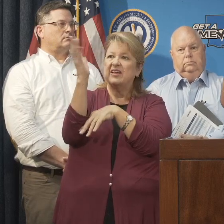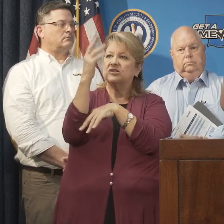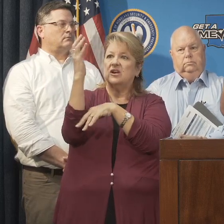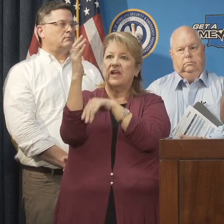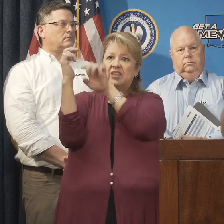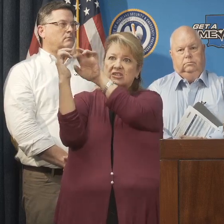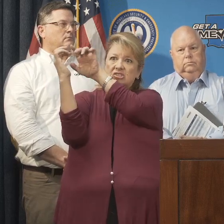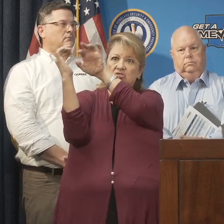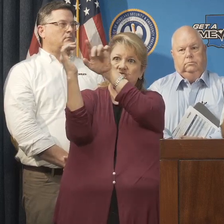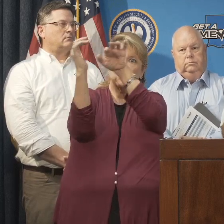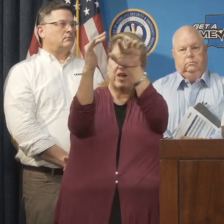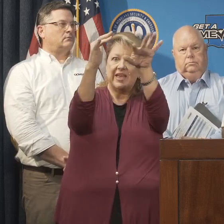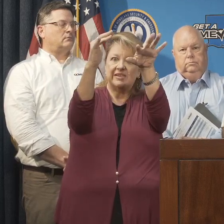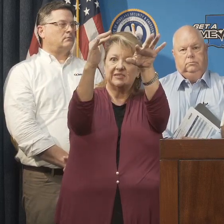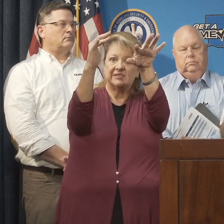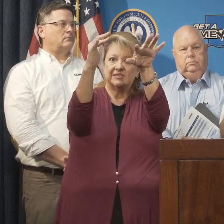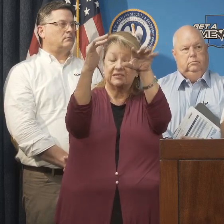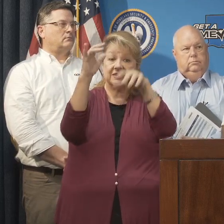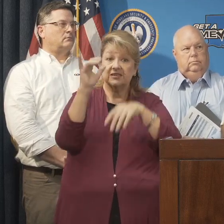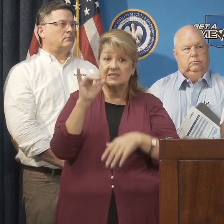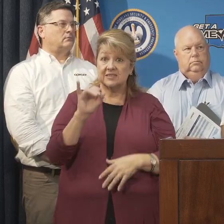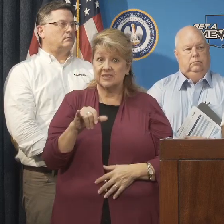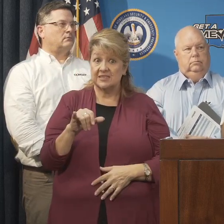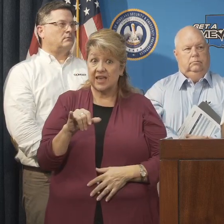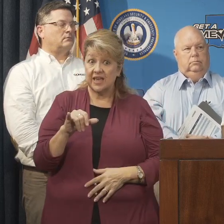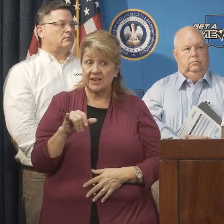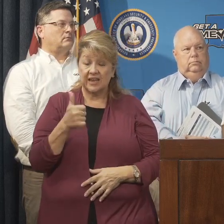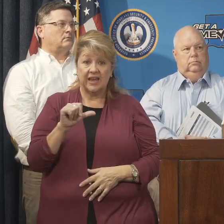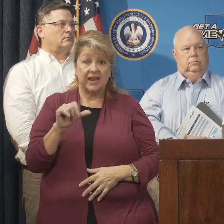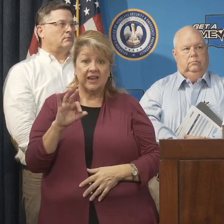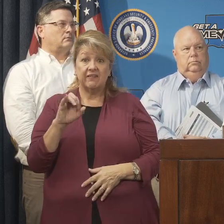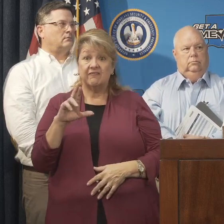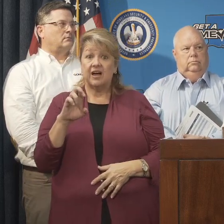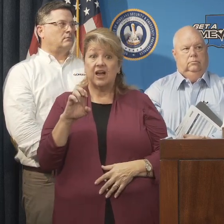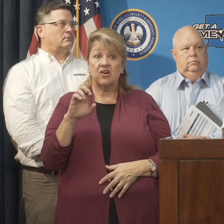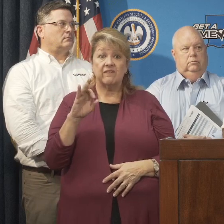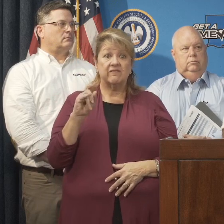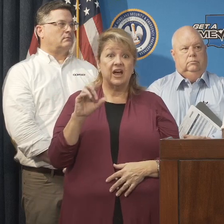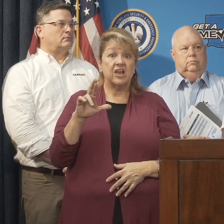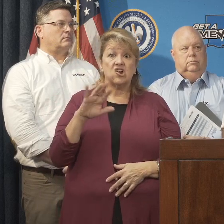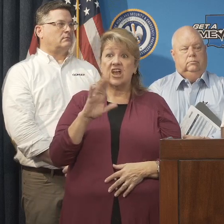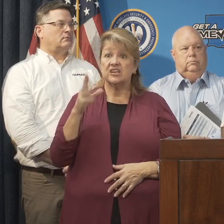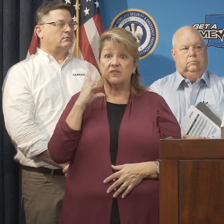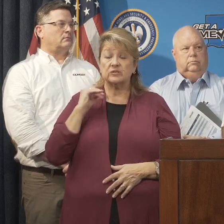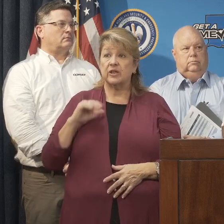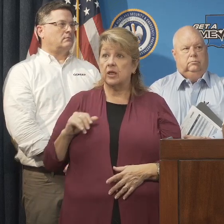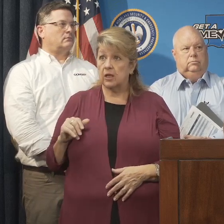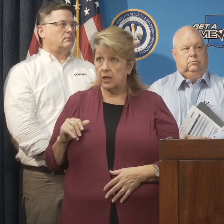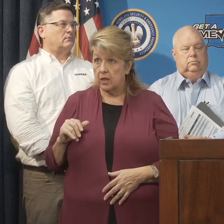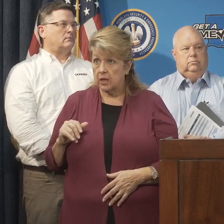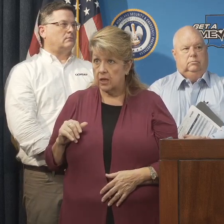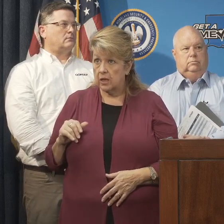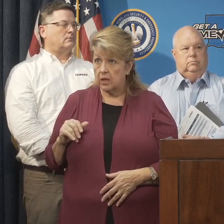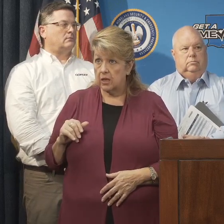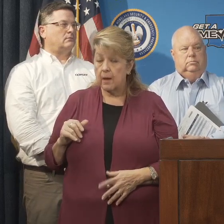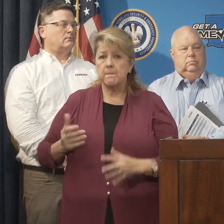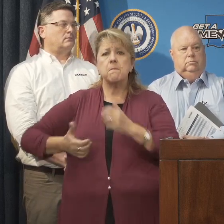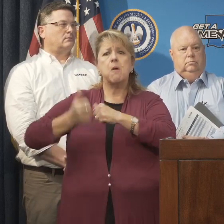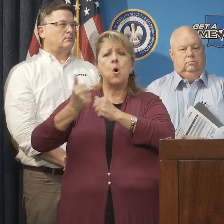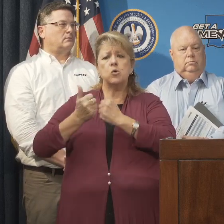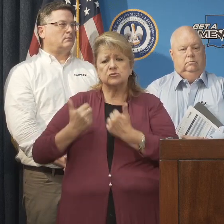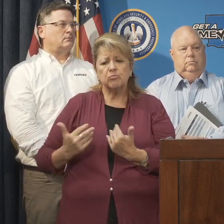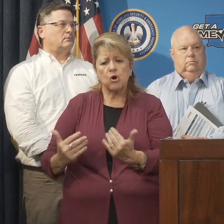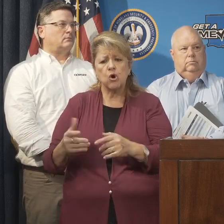racing. That is not anything any firefighter in Louisiana had experience with. And so even